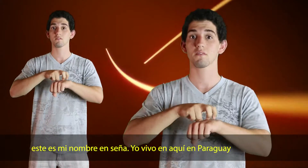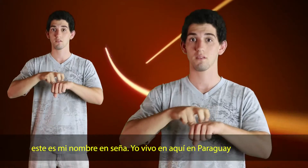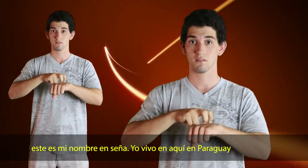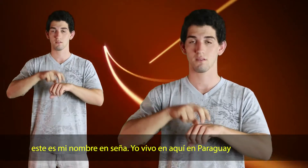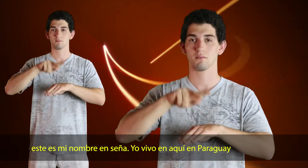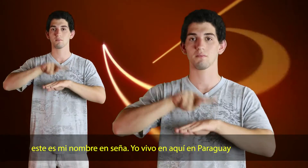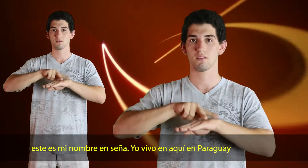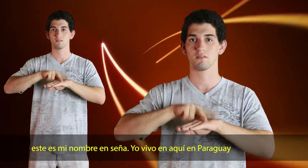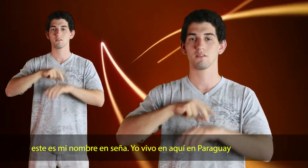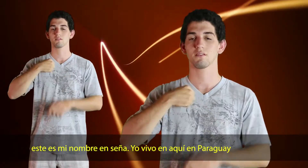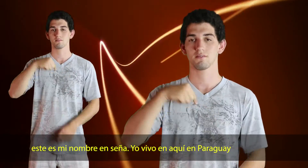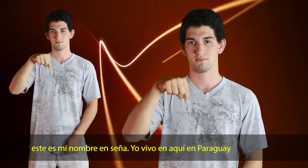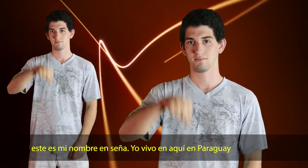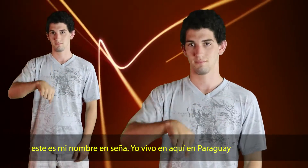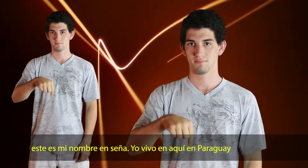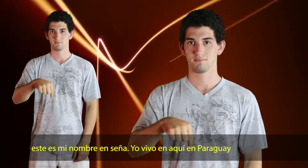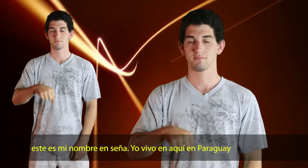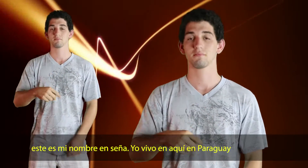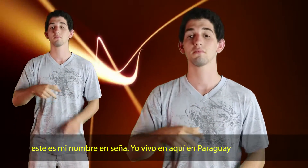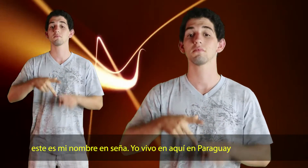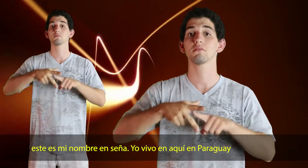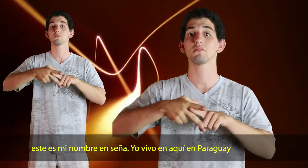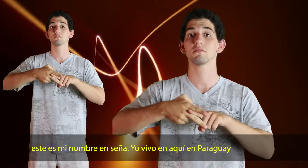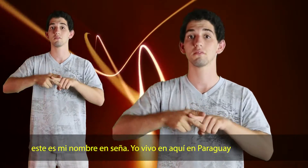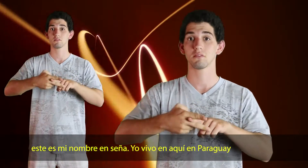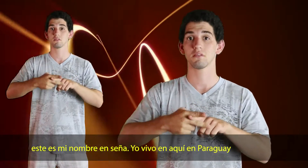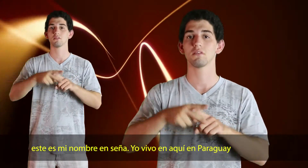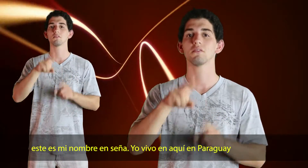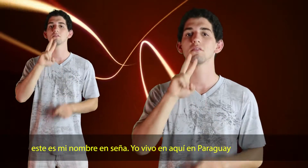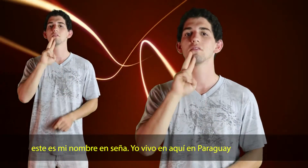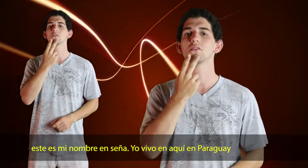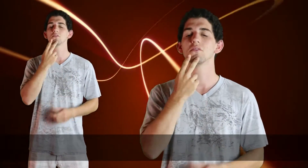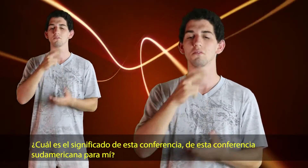This is my sign name. I live in Paraguay here.